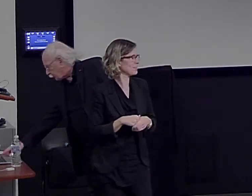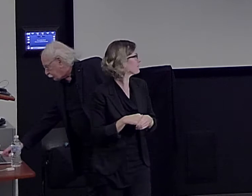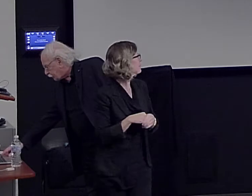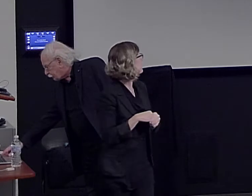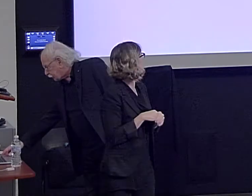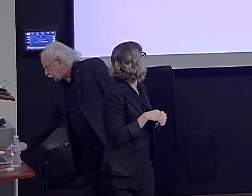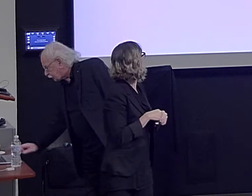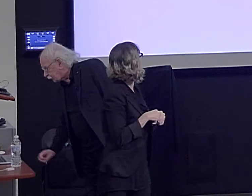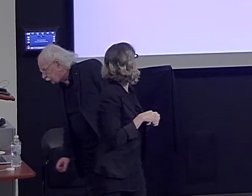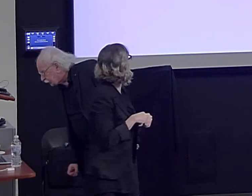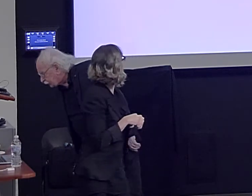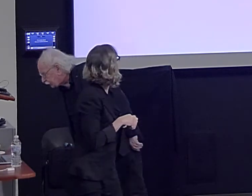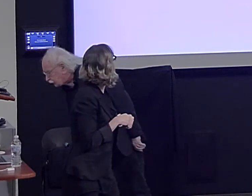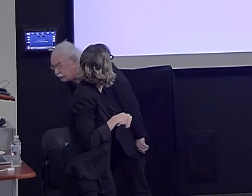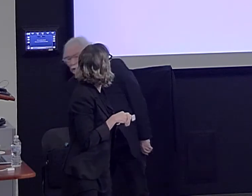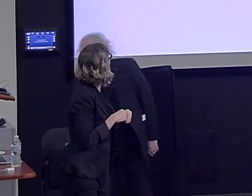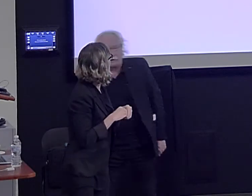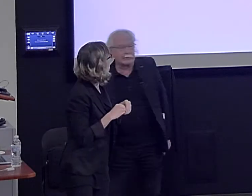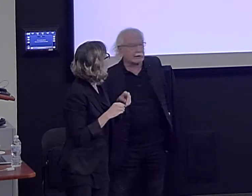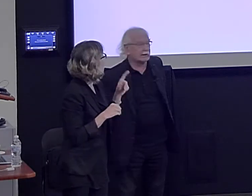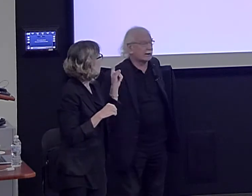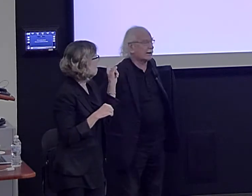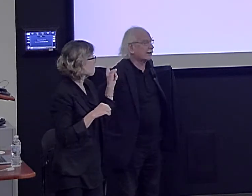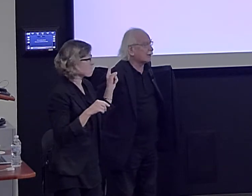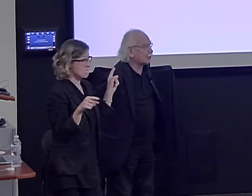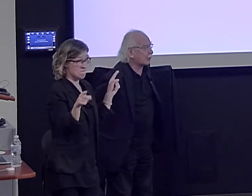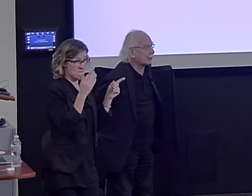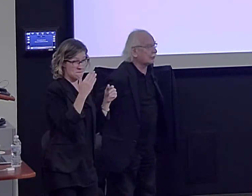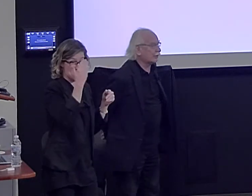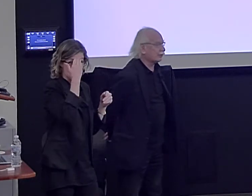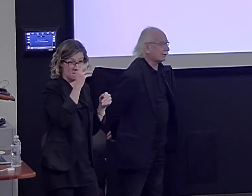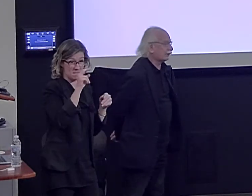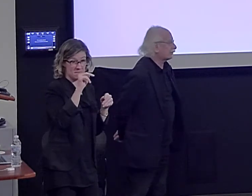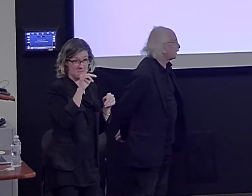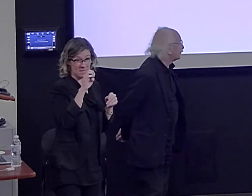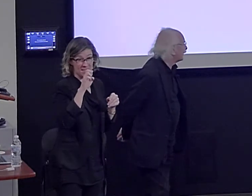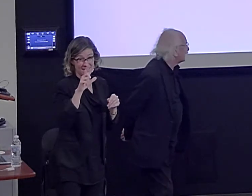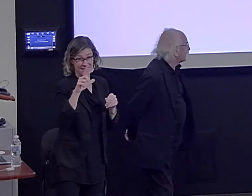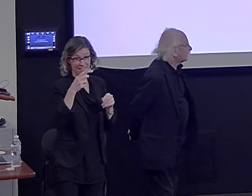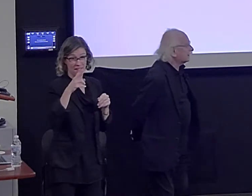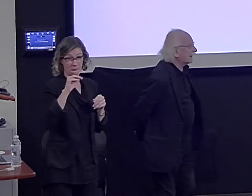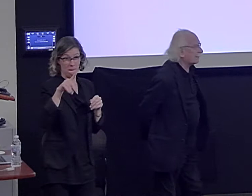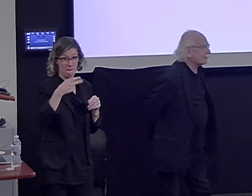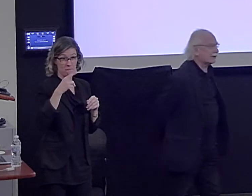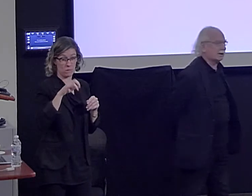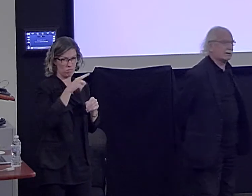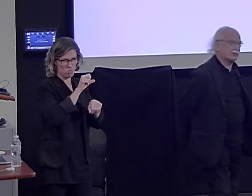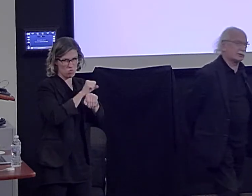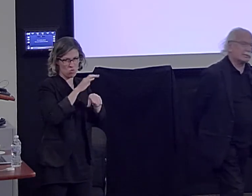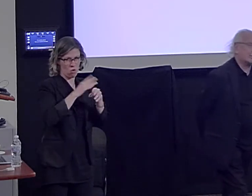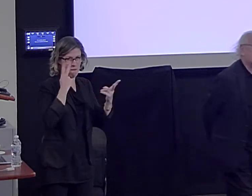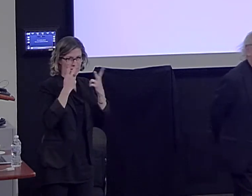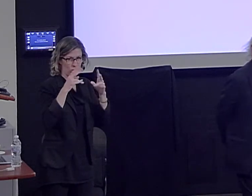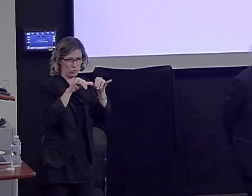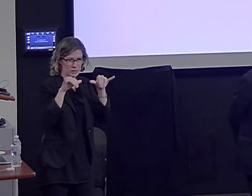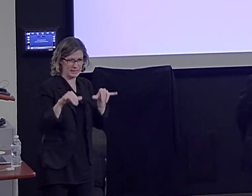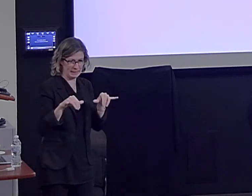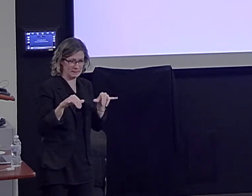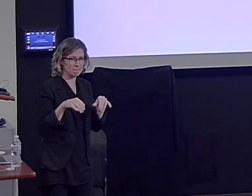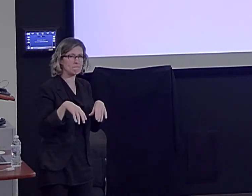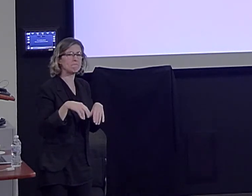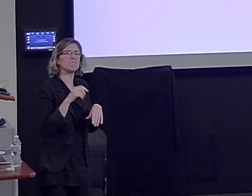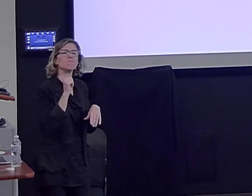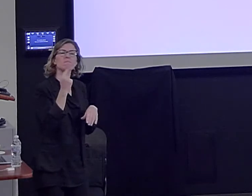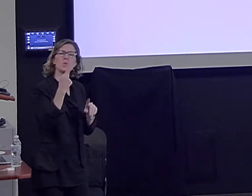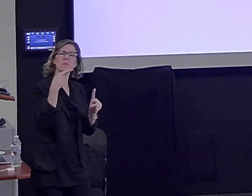Somebody of you remember Nick Humphrey and his work on the visual system. Nick Humphrey, at a certain point, has a kind